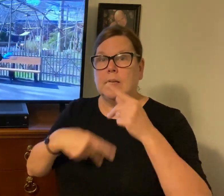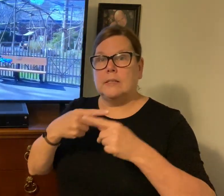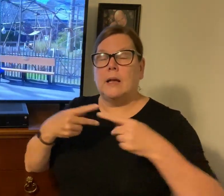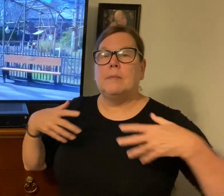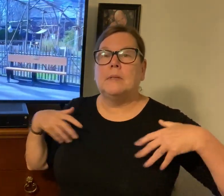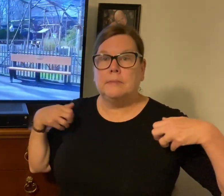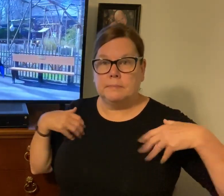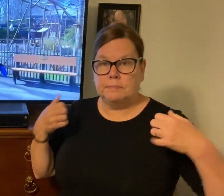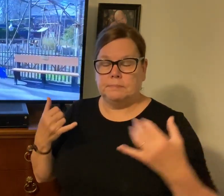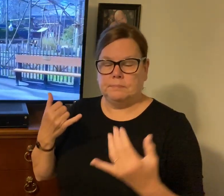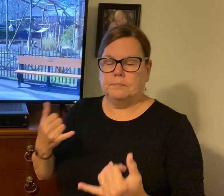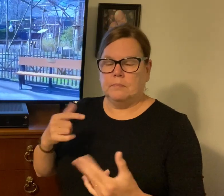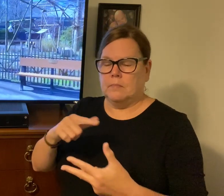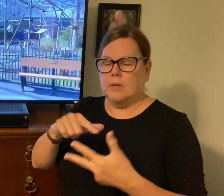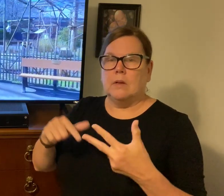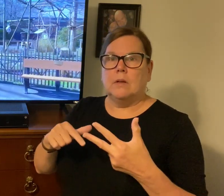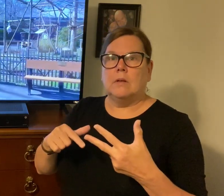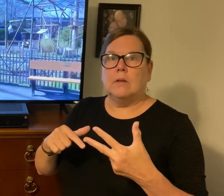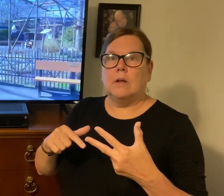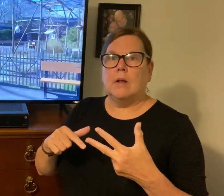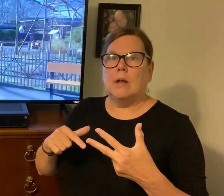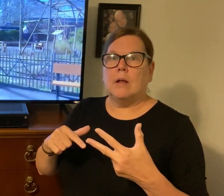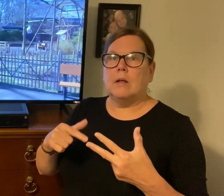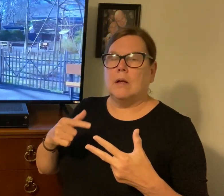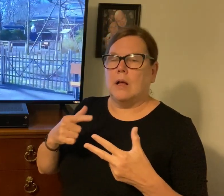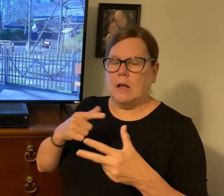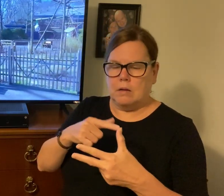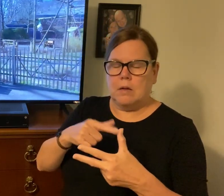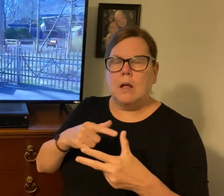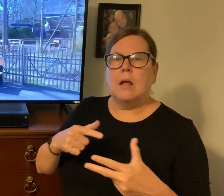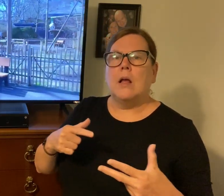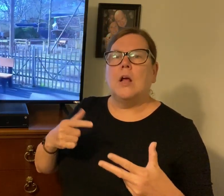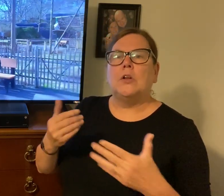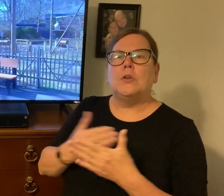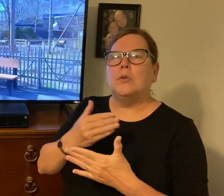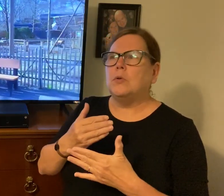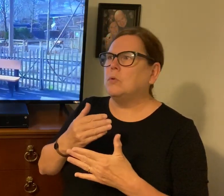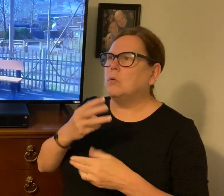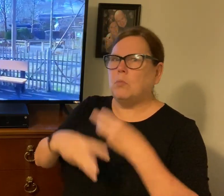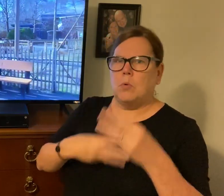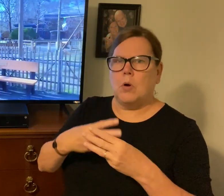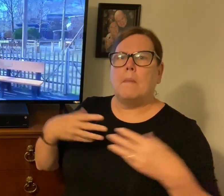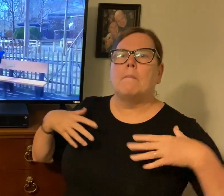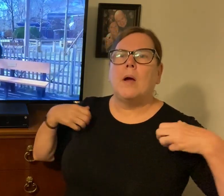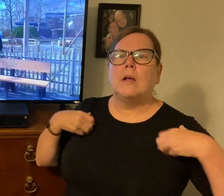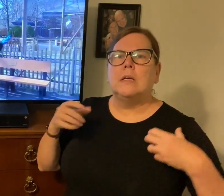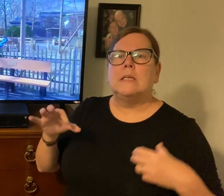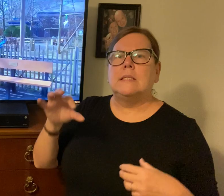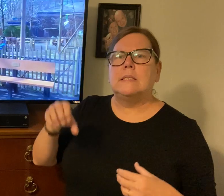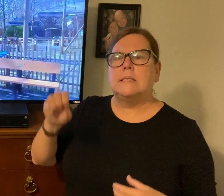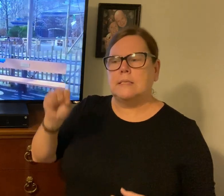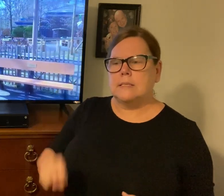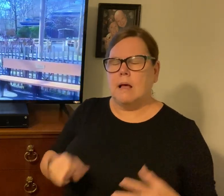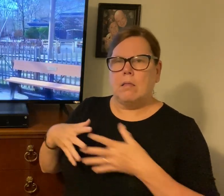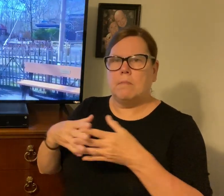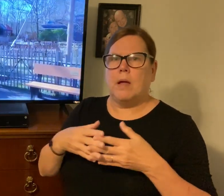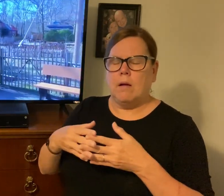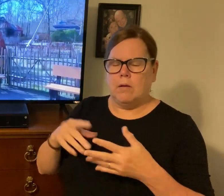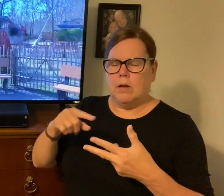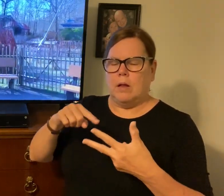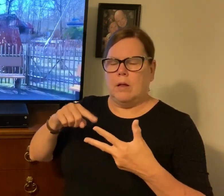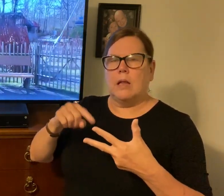this building. So we have howler monkeys. Howler monkeys are New World monkeys, so they're found in South America. And then we have Debraza monkeys.